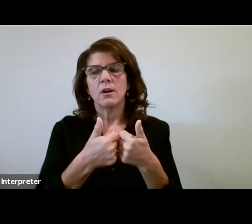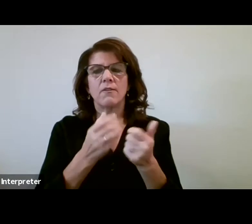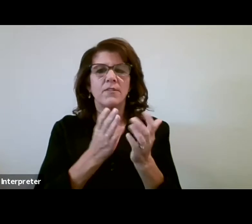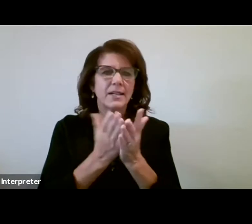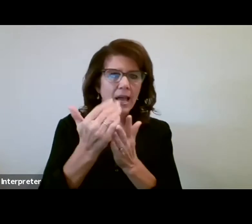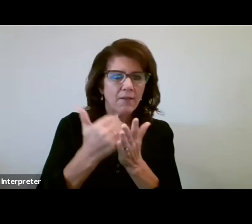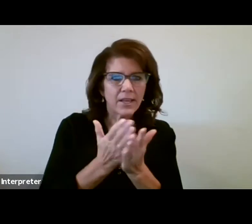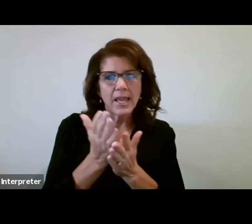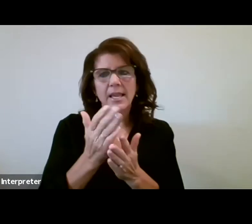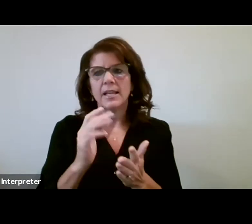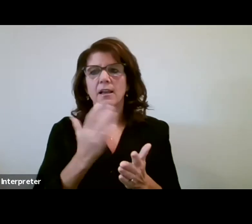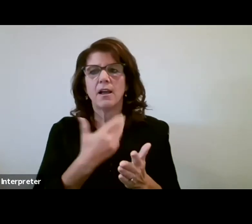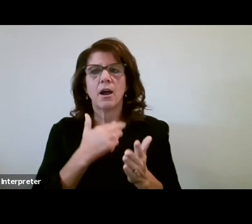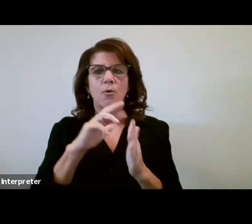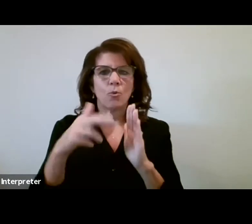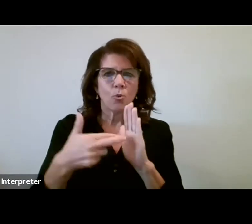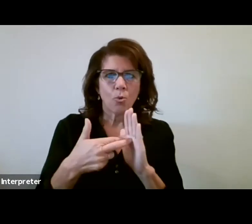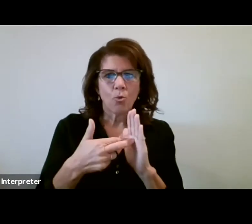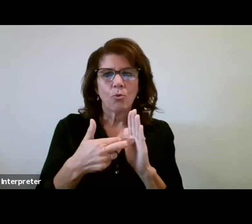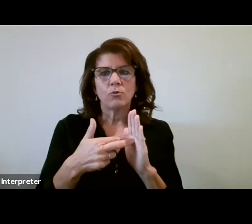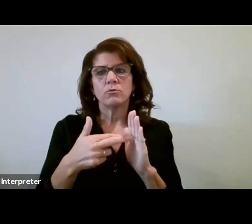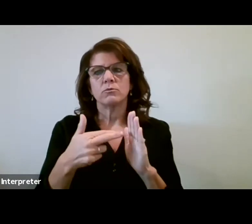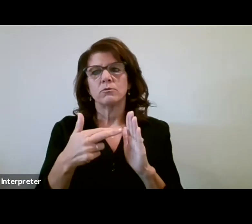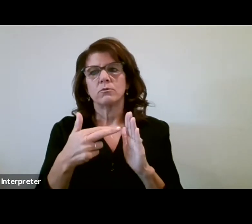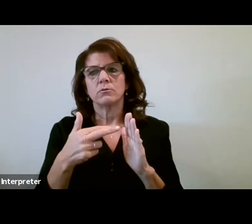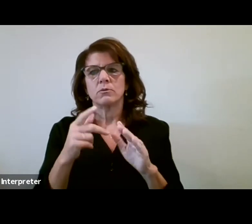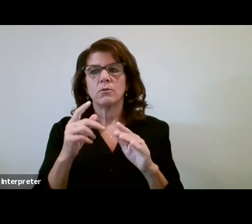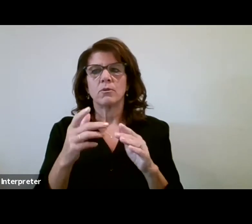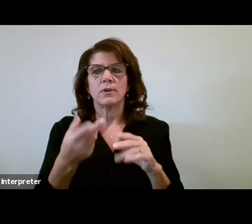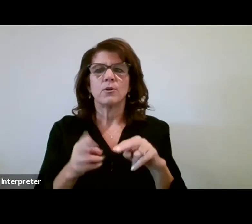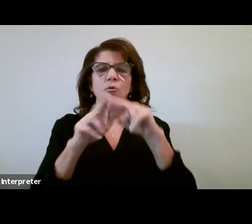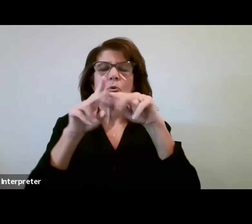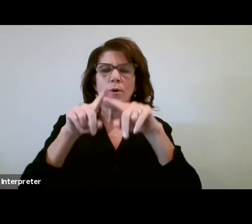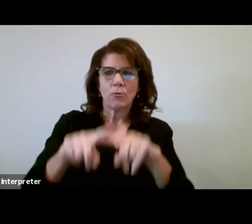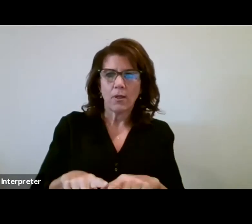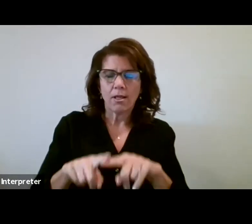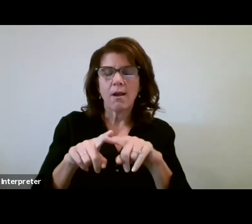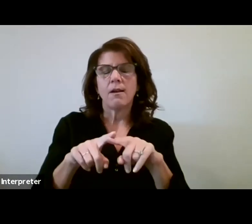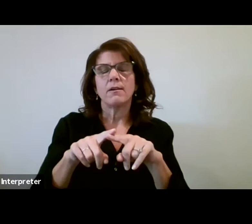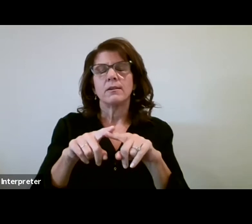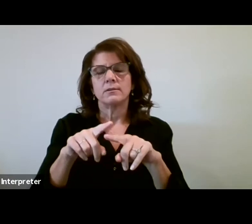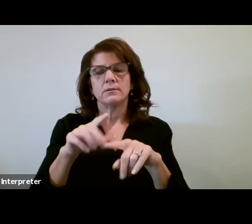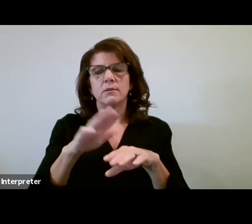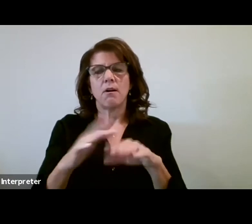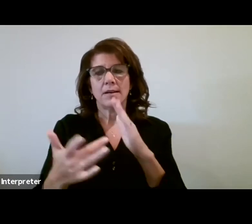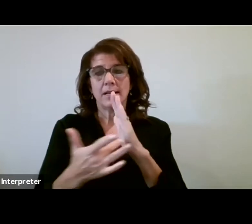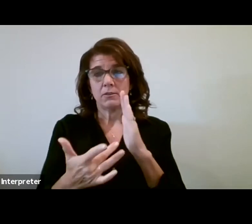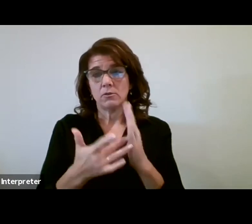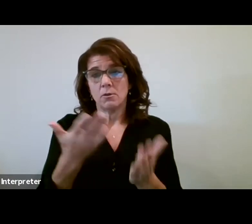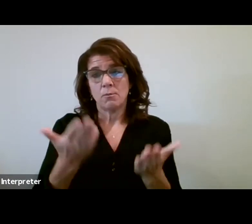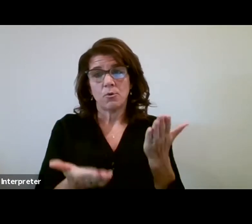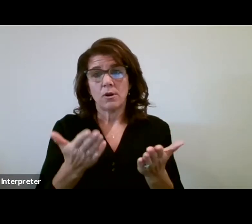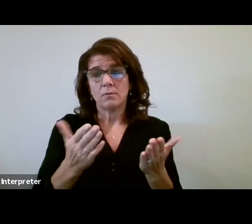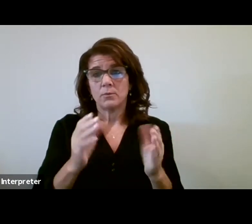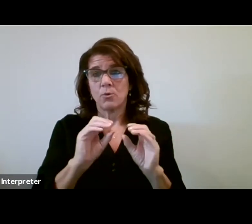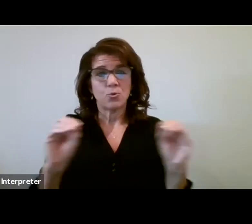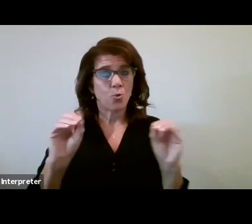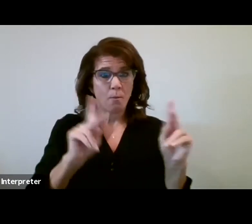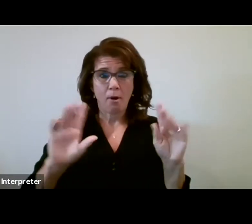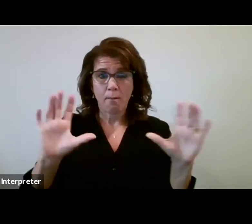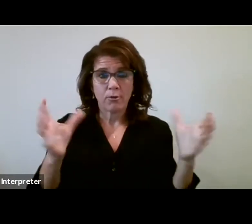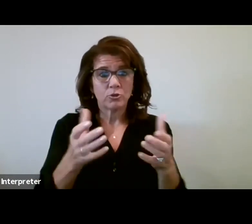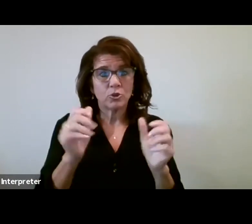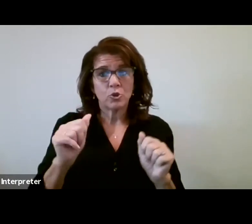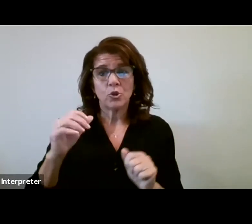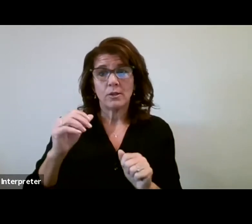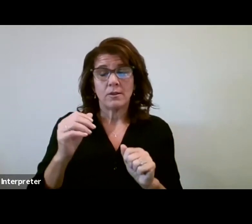navigating our world's growing reliance on technology, perhaps no population could